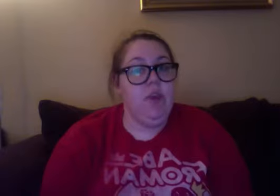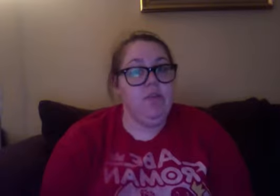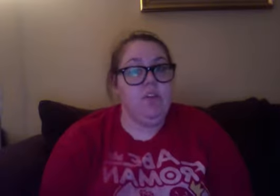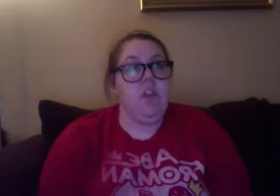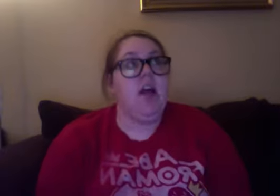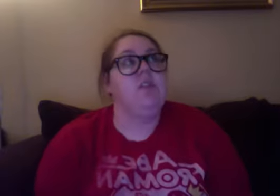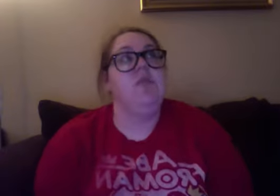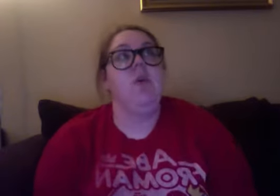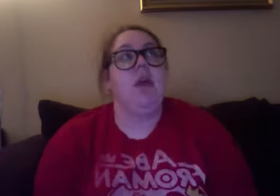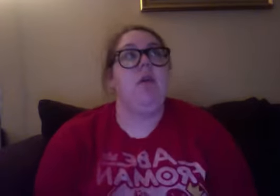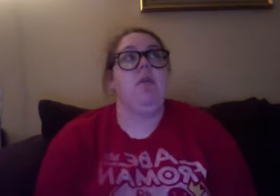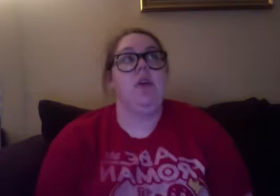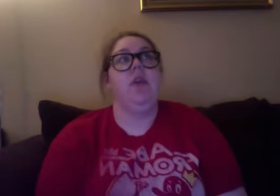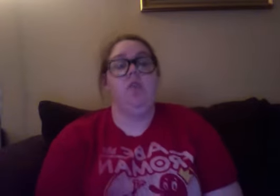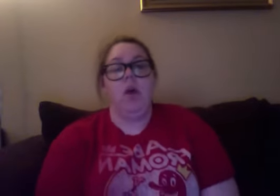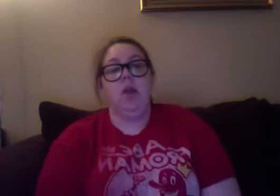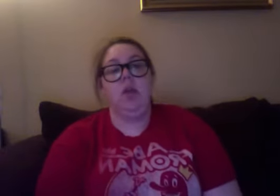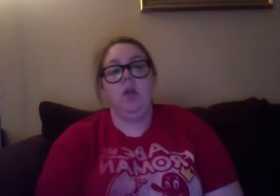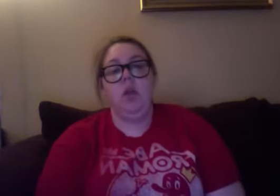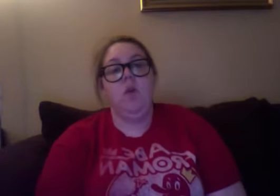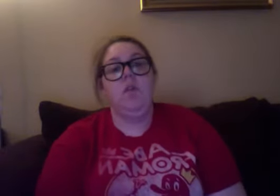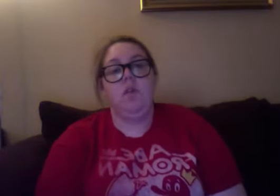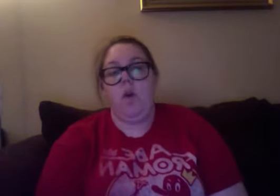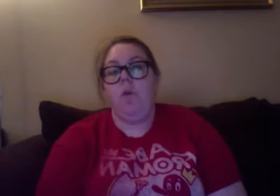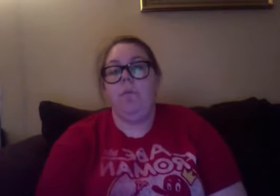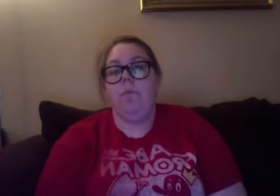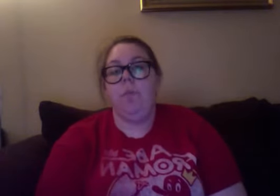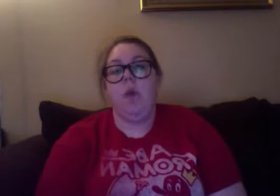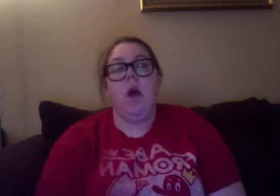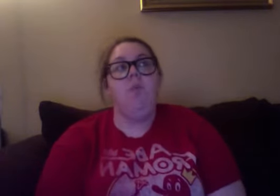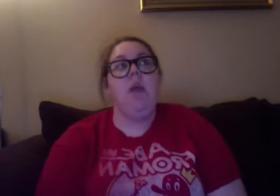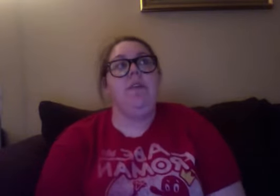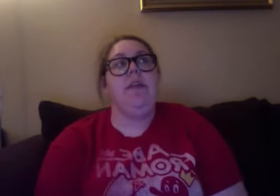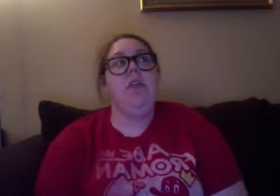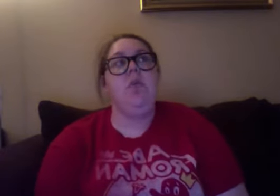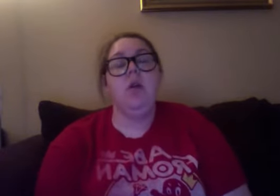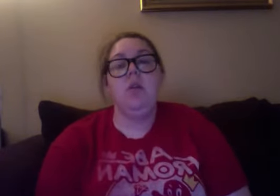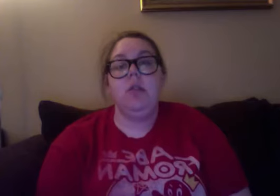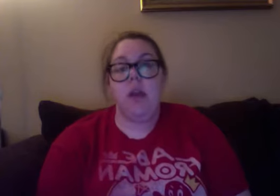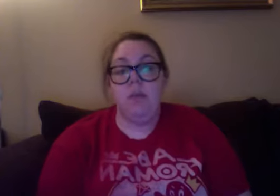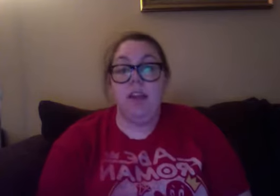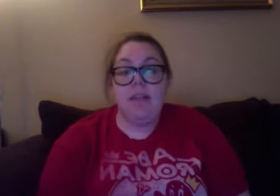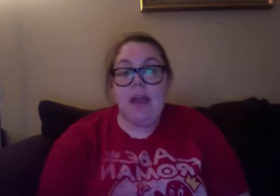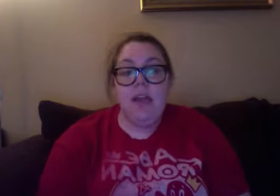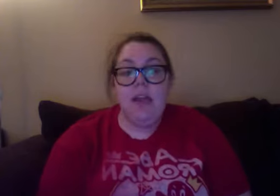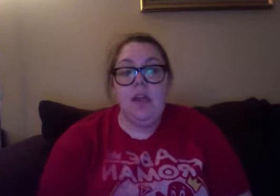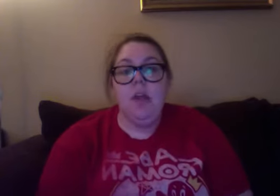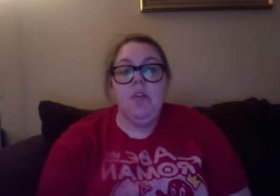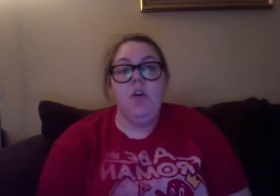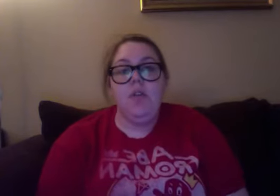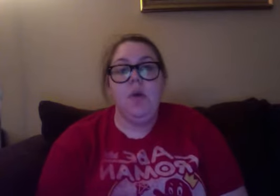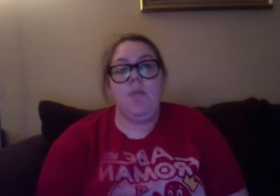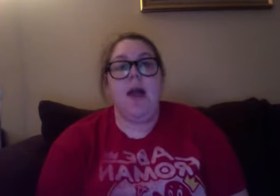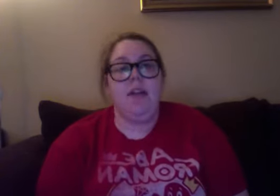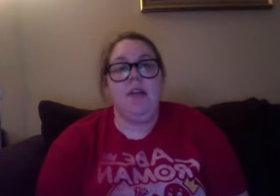first class's vocab is on this one. So, I'm gonna say the word, then I'm gonna sign it. So, if you want to practice,